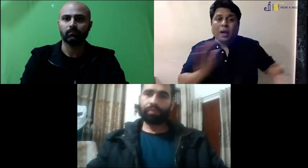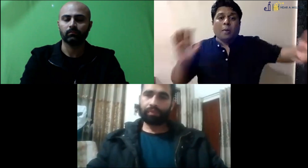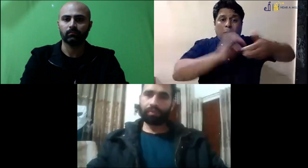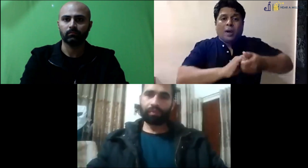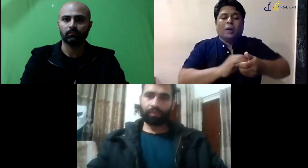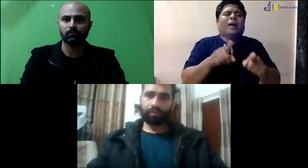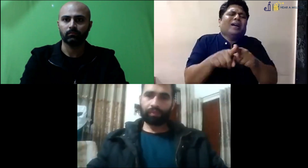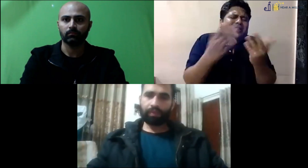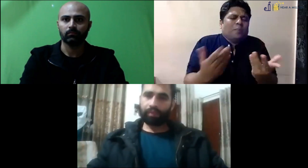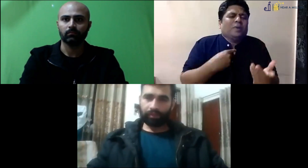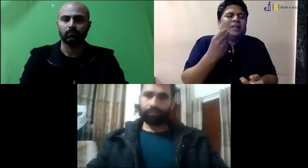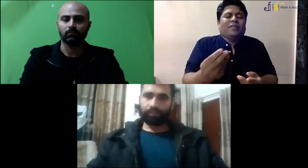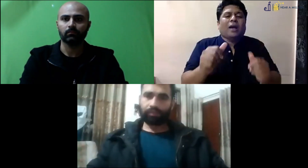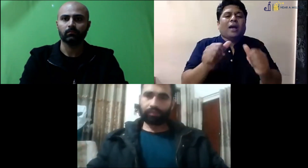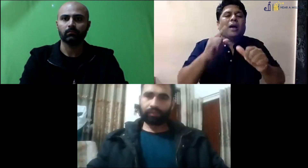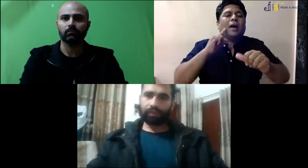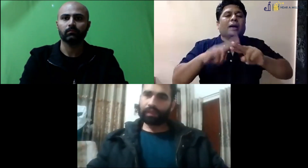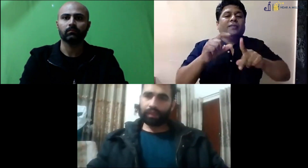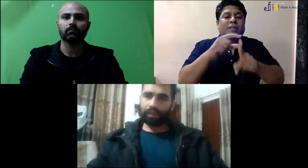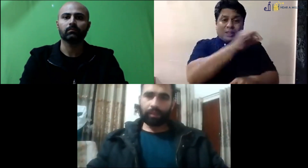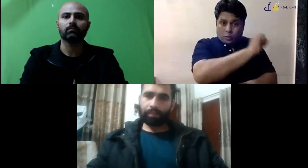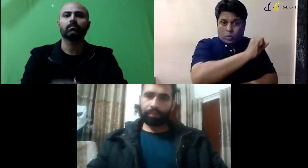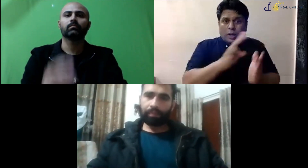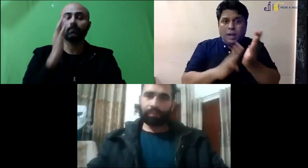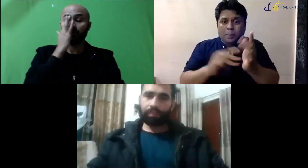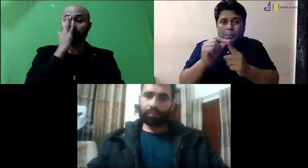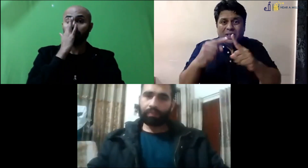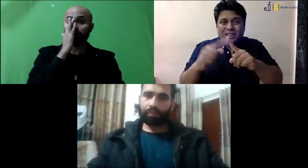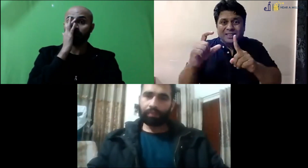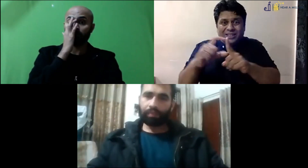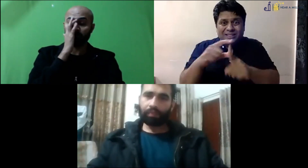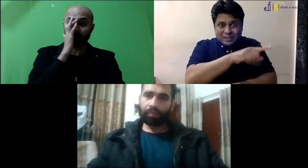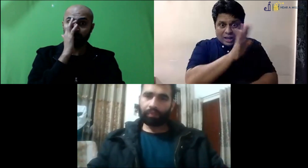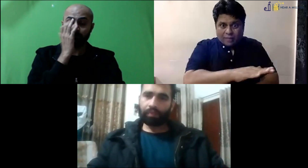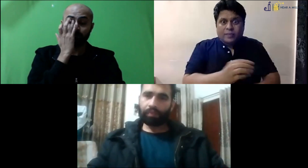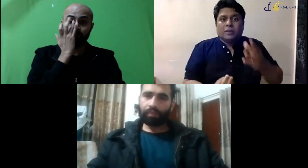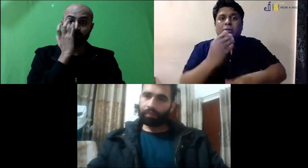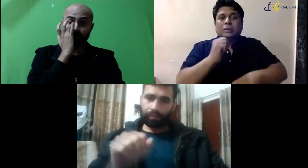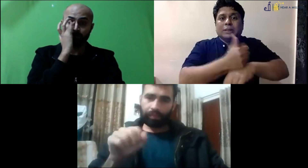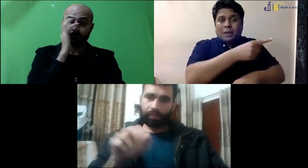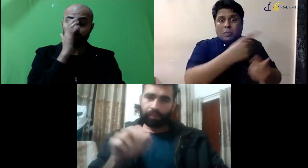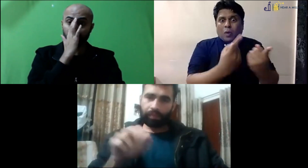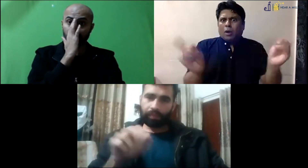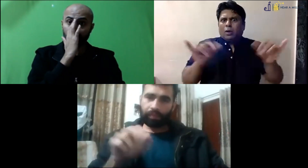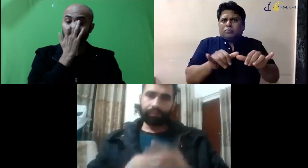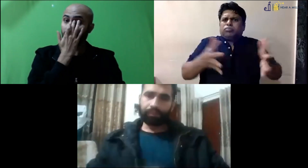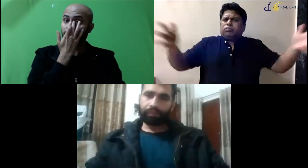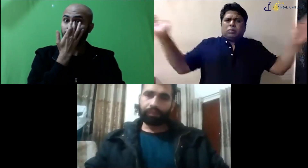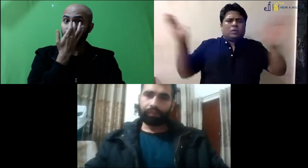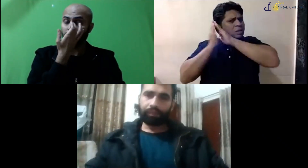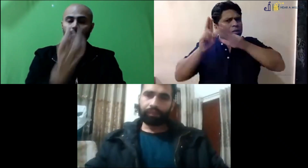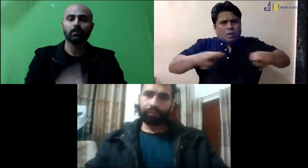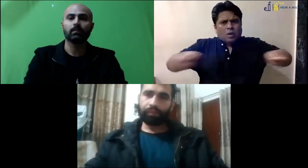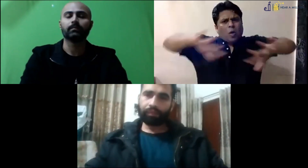with the other organization? So HAM is partnering with the Enable India, right? So for example, AIFD, they have MPTCD,